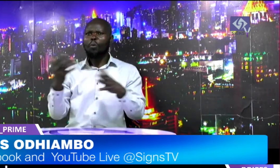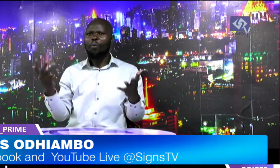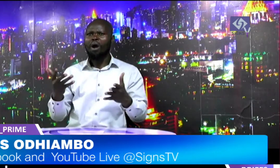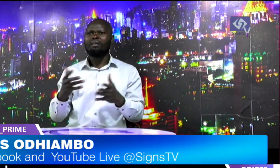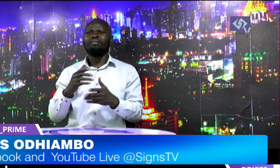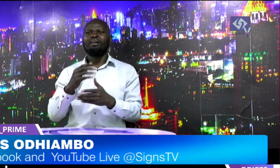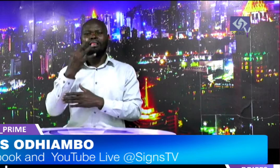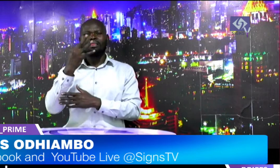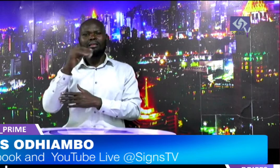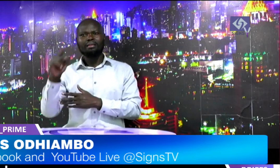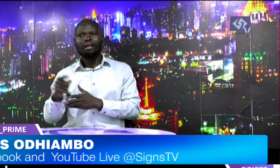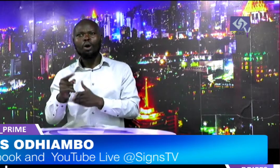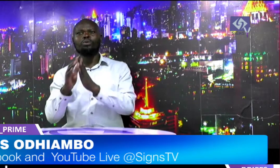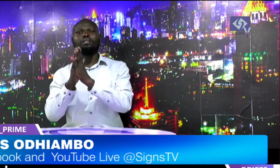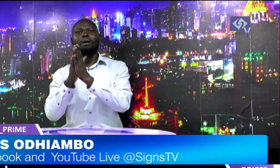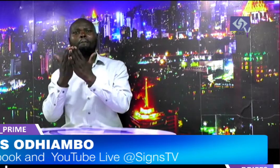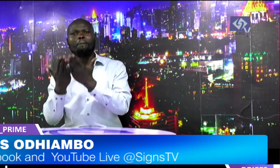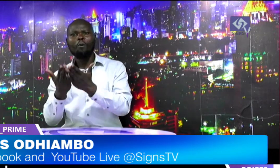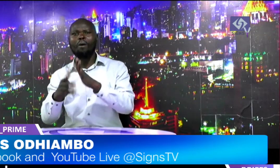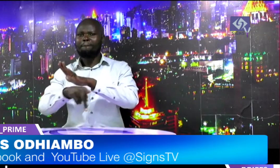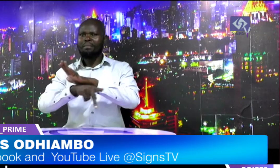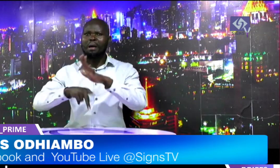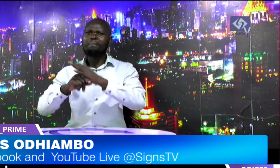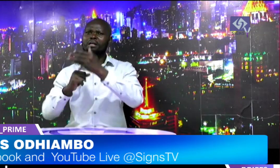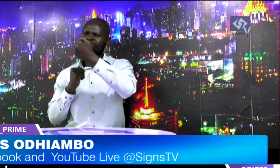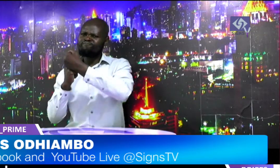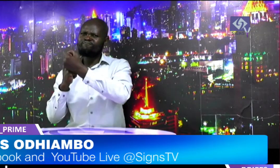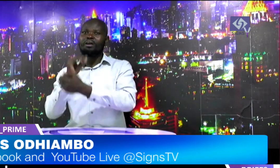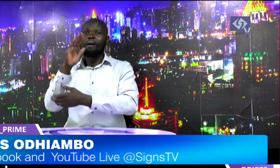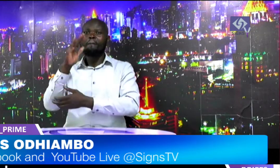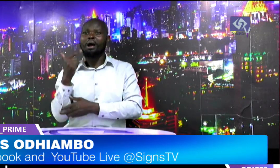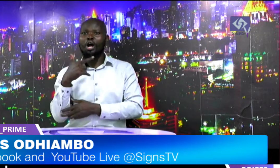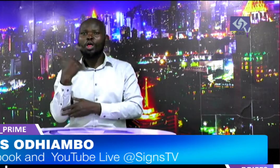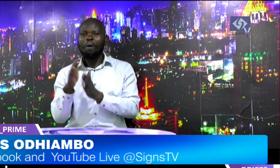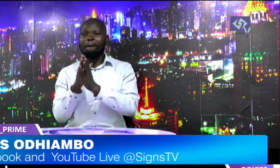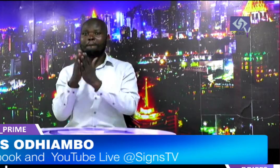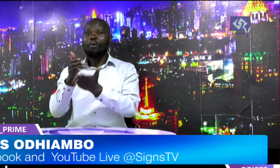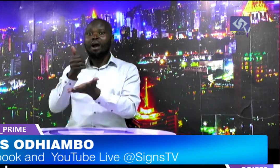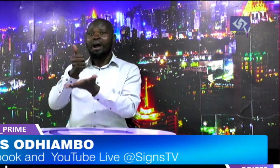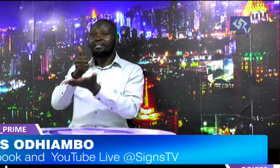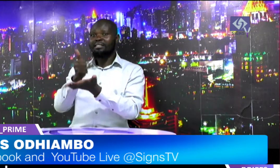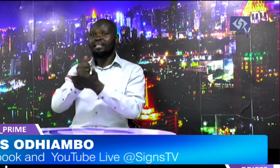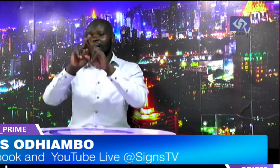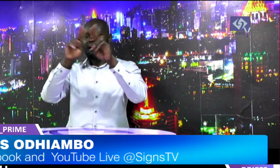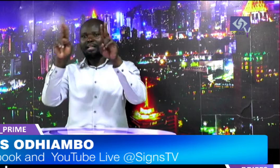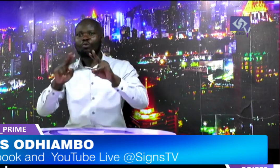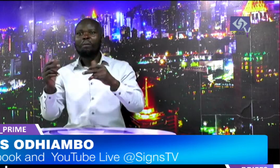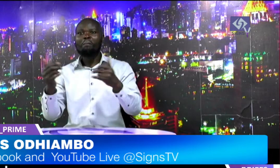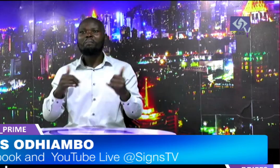primarily donated by Book Aid International, plays a vital role